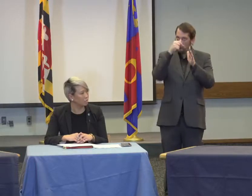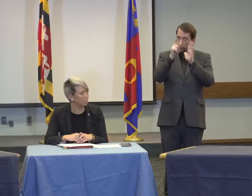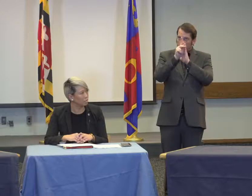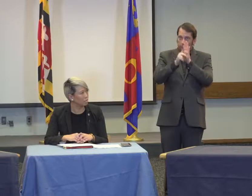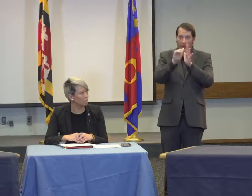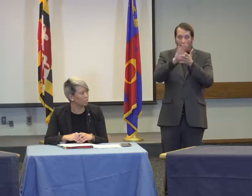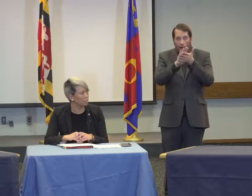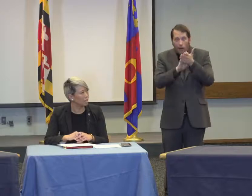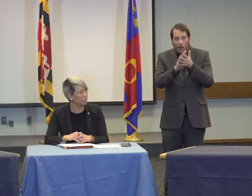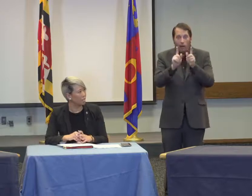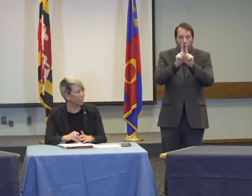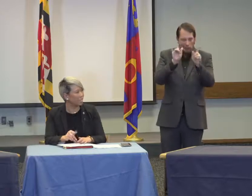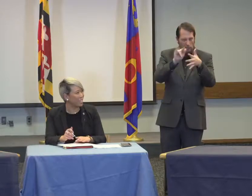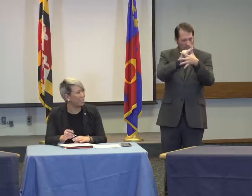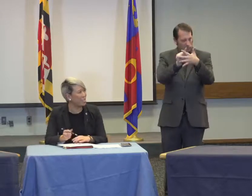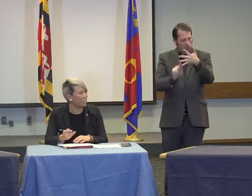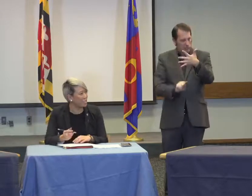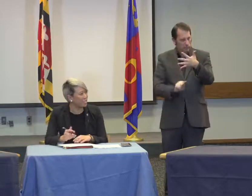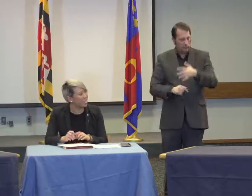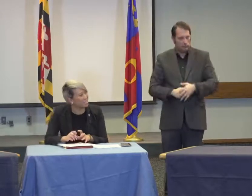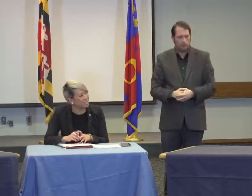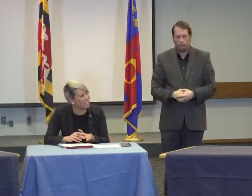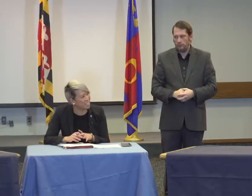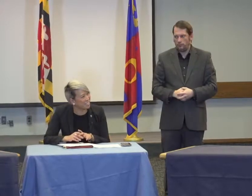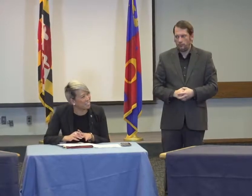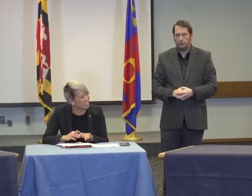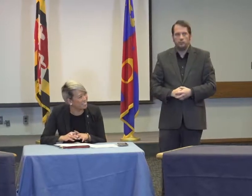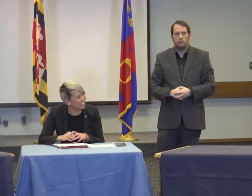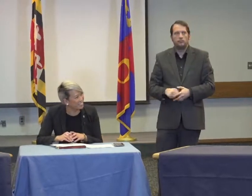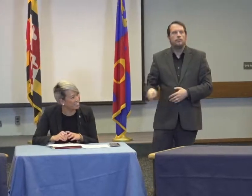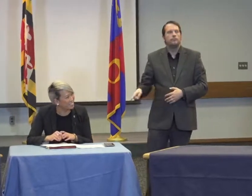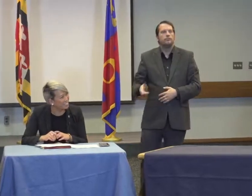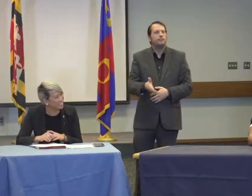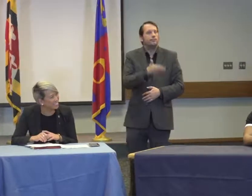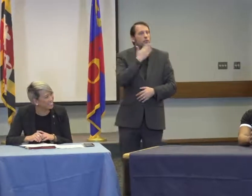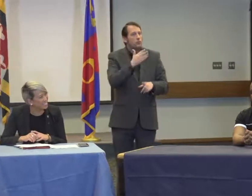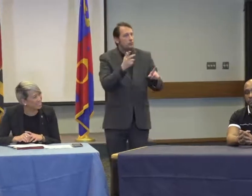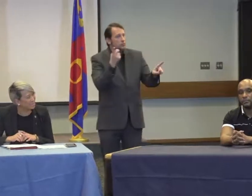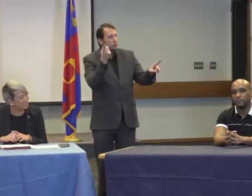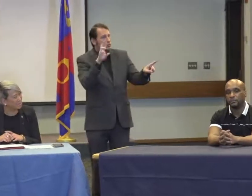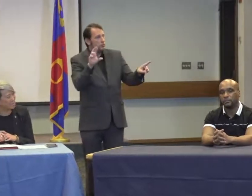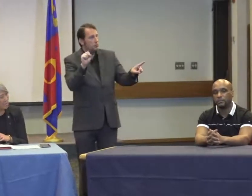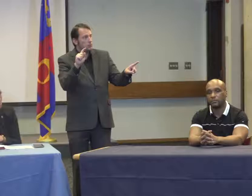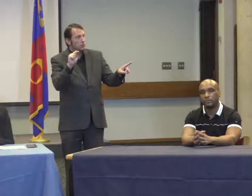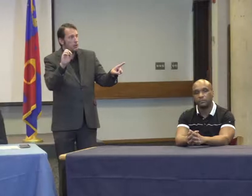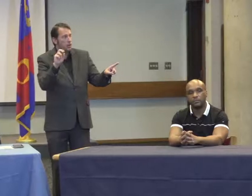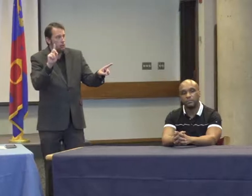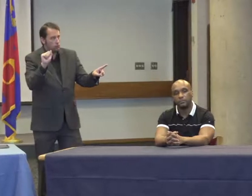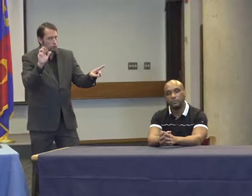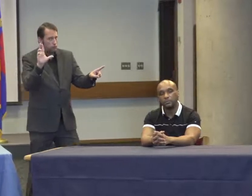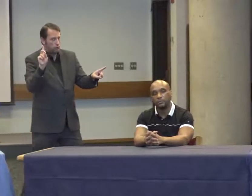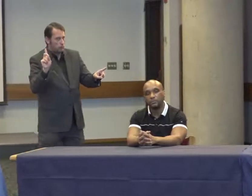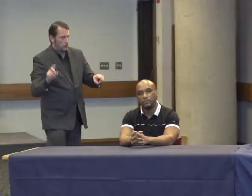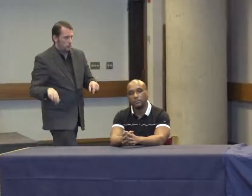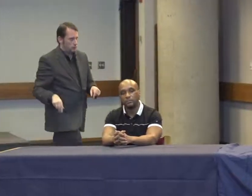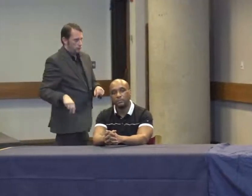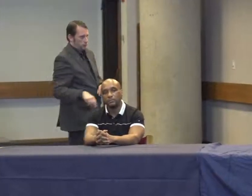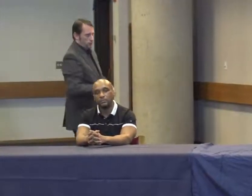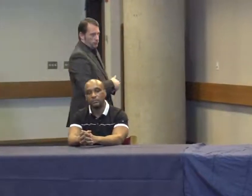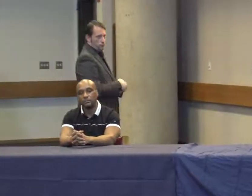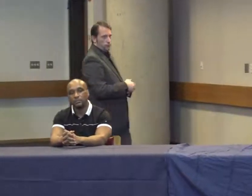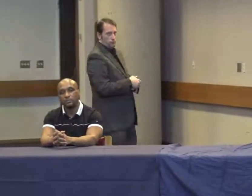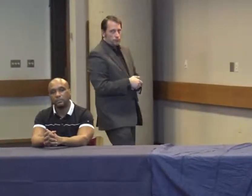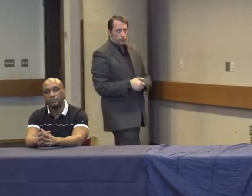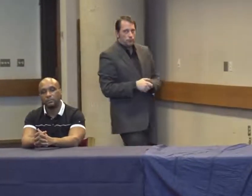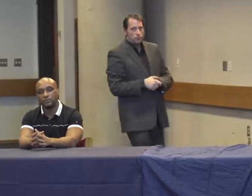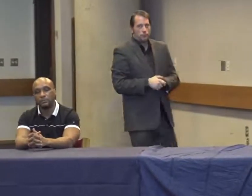into place. Great. Thank you, Dr. Gales. Dr. Stoddard. Thank you. I want to echo many of the things that Dr. Gales said